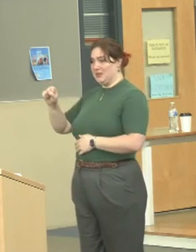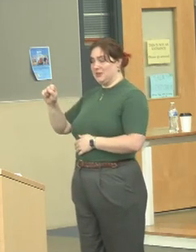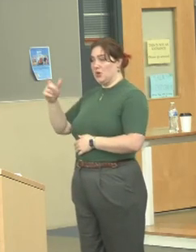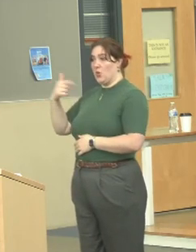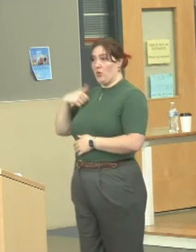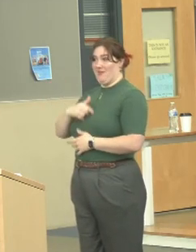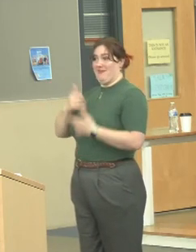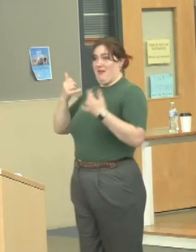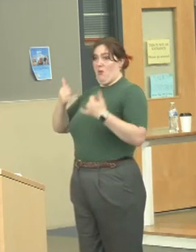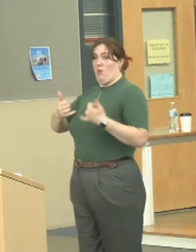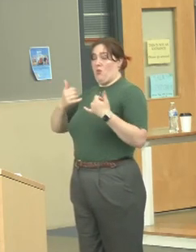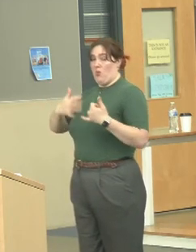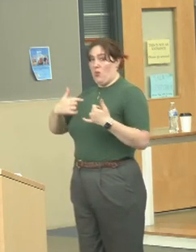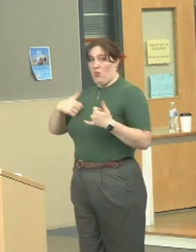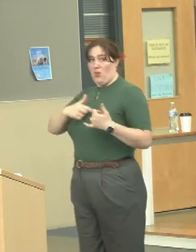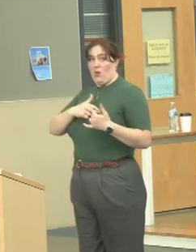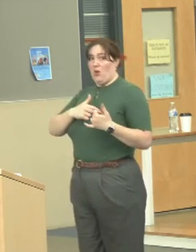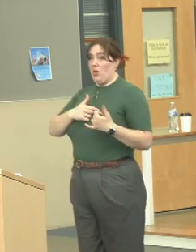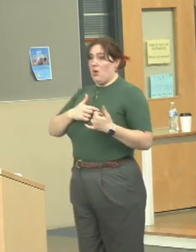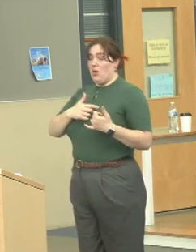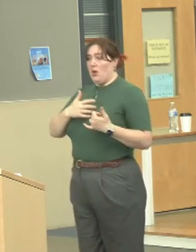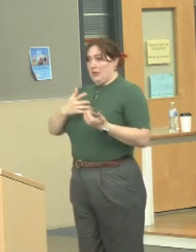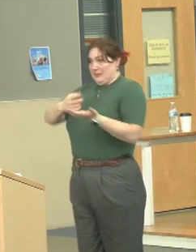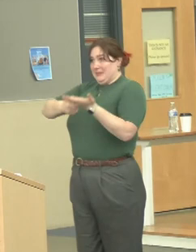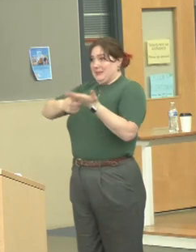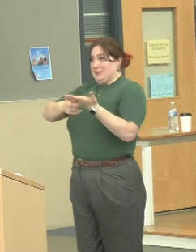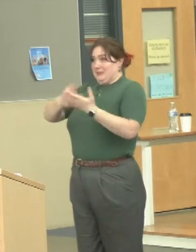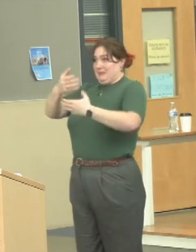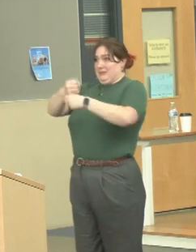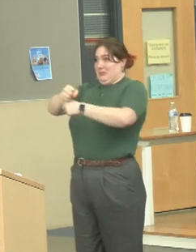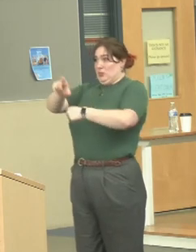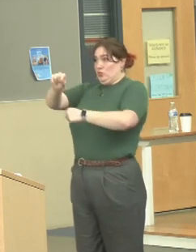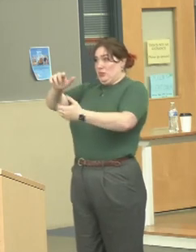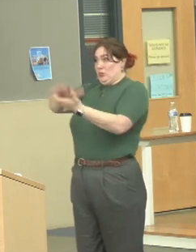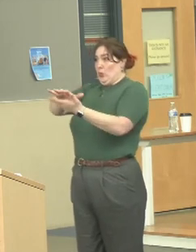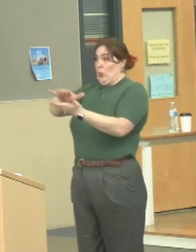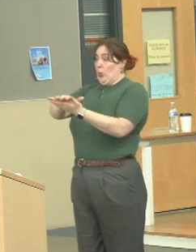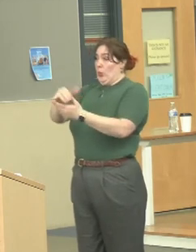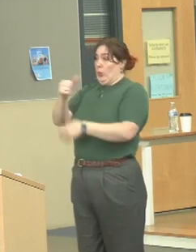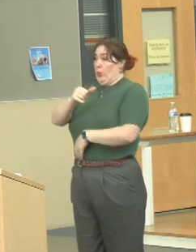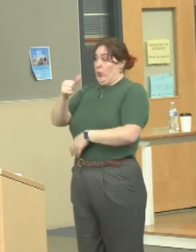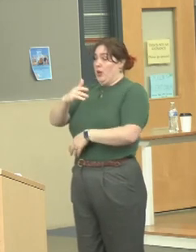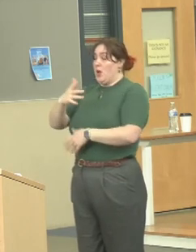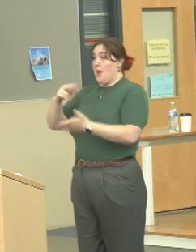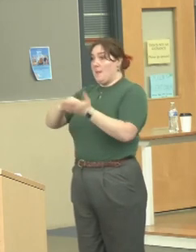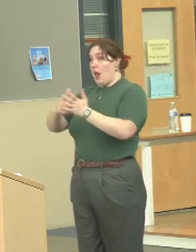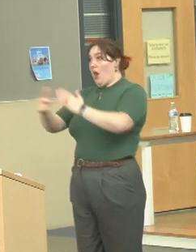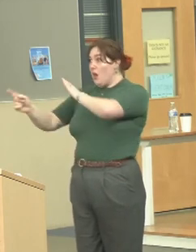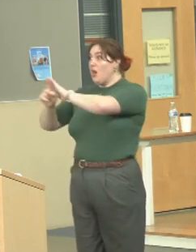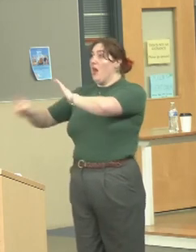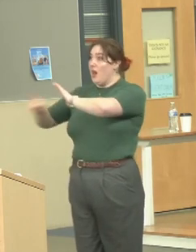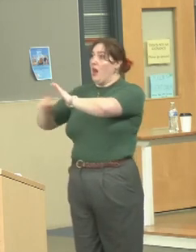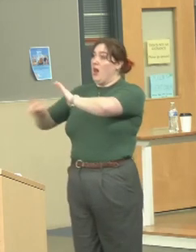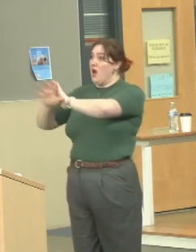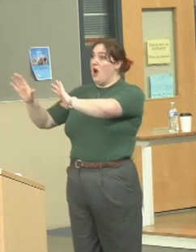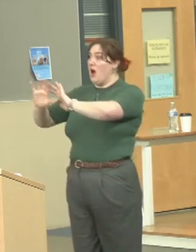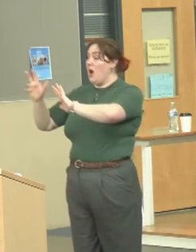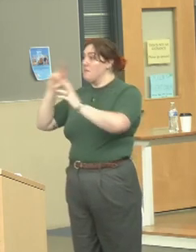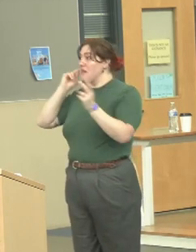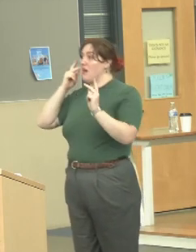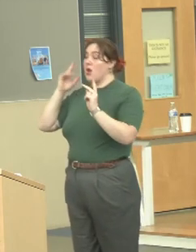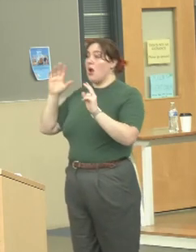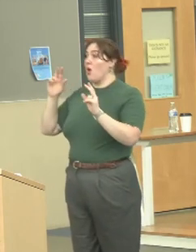now where we're talking about consolidating 20 schools. If that's not an alarm going off to say we're